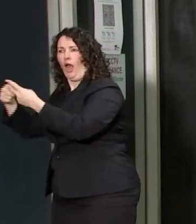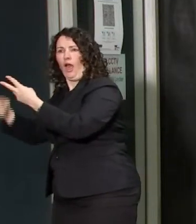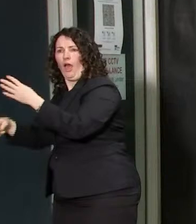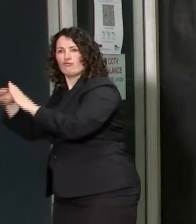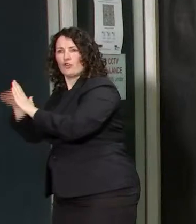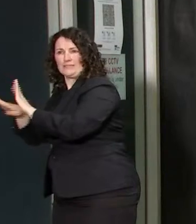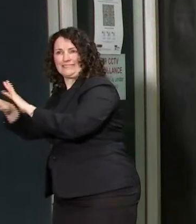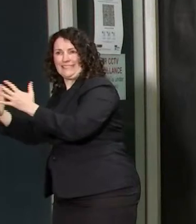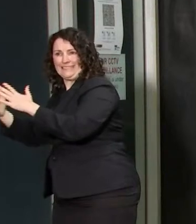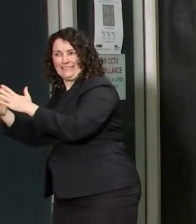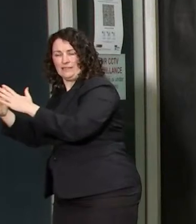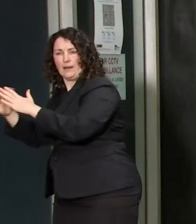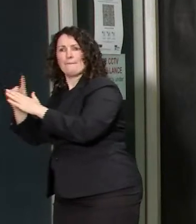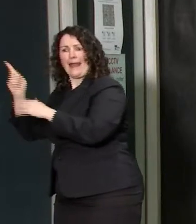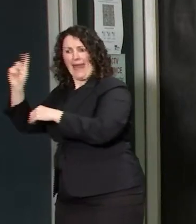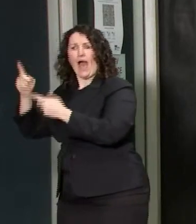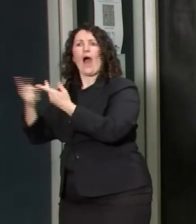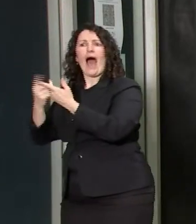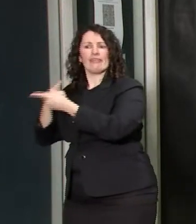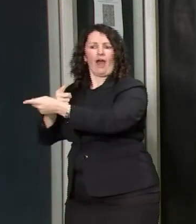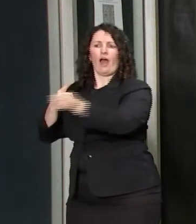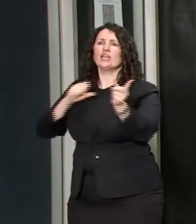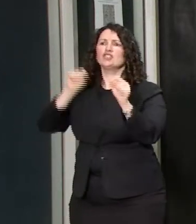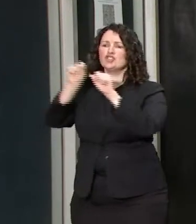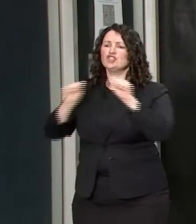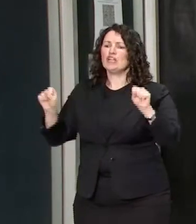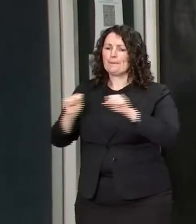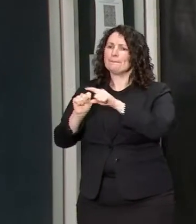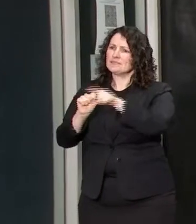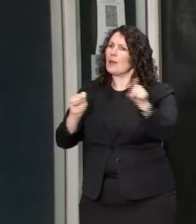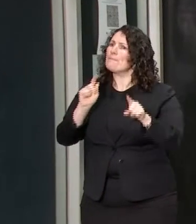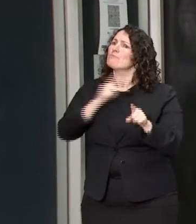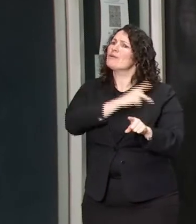since the Hallam case, with no transmission at all. I'm